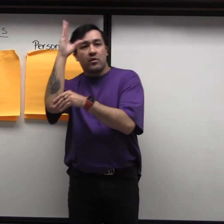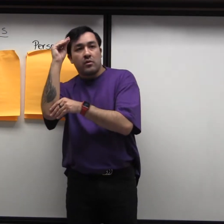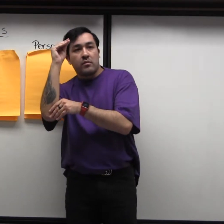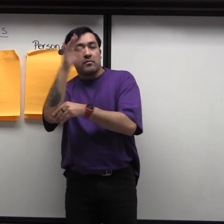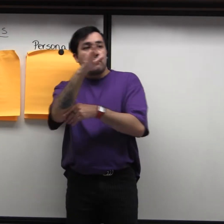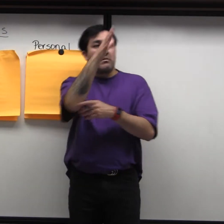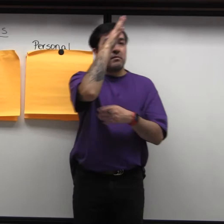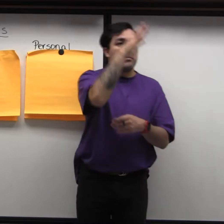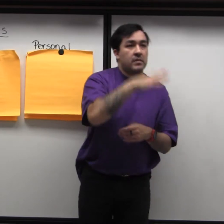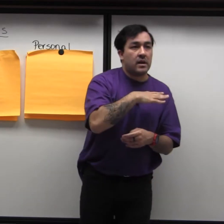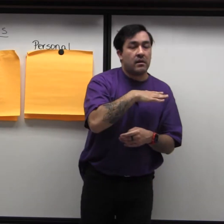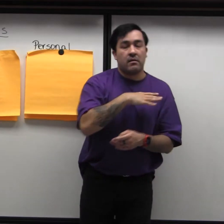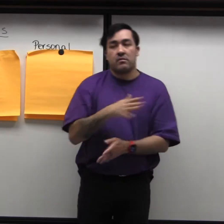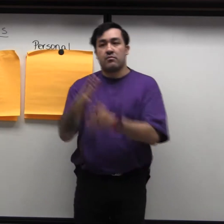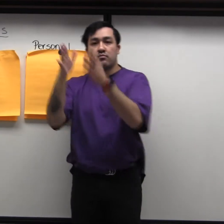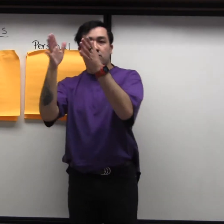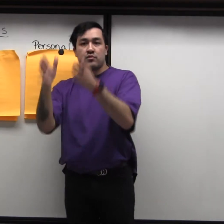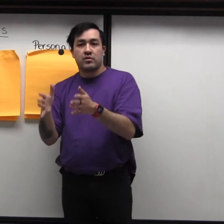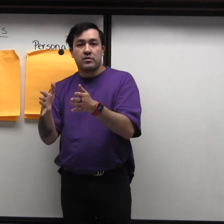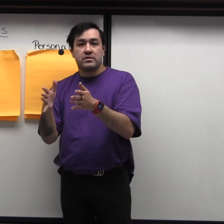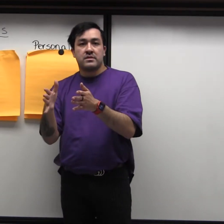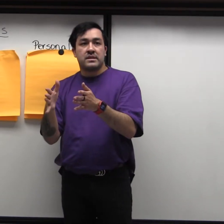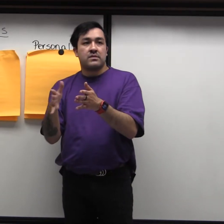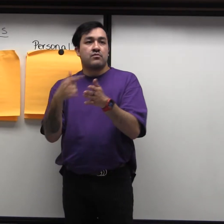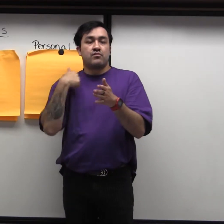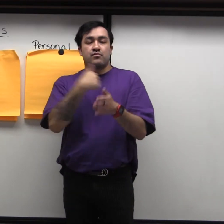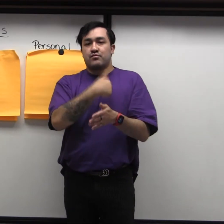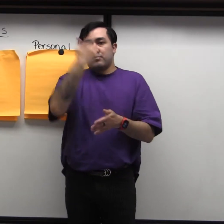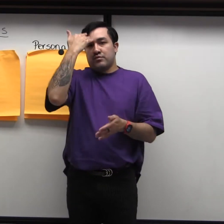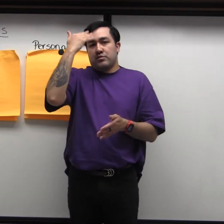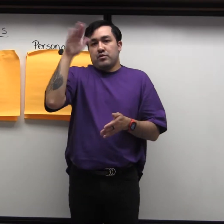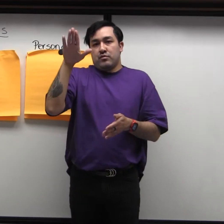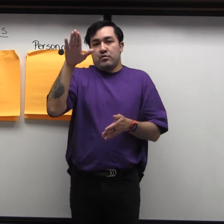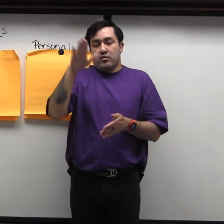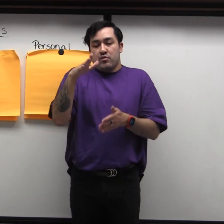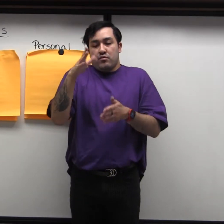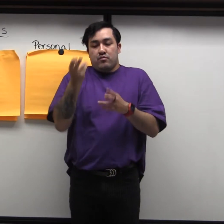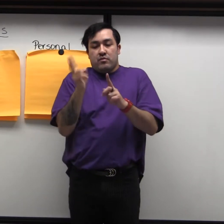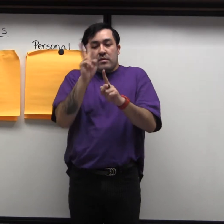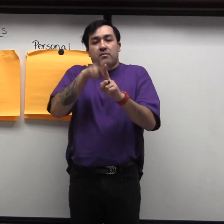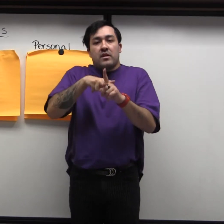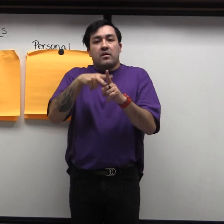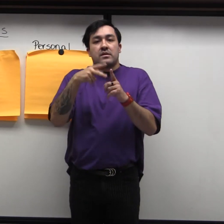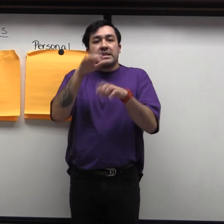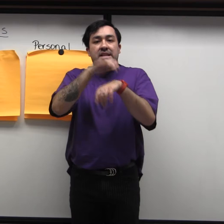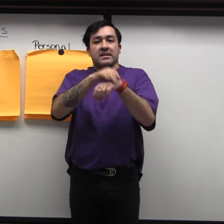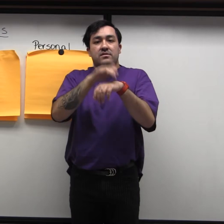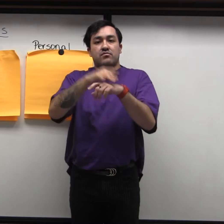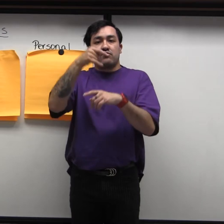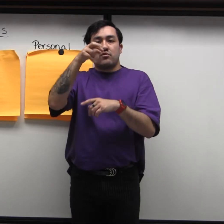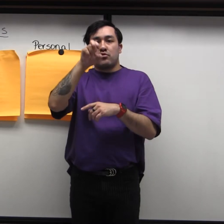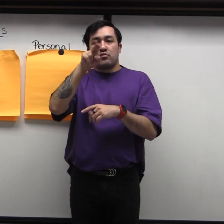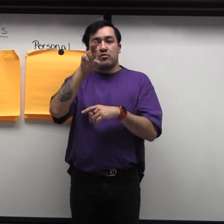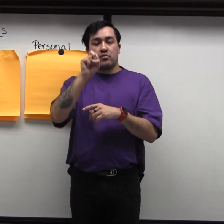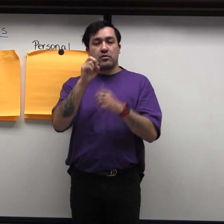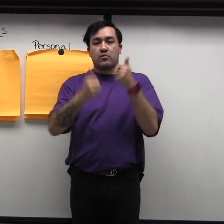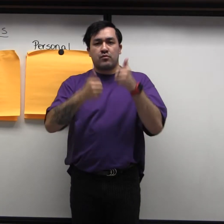person know. In ASL, you need to inform the other parties that it's a man, it's a boy, it's a girl. You have to